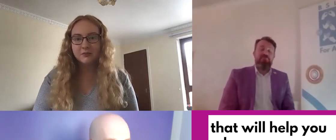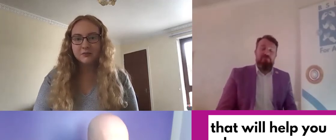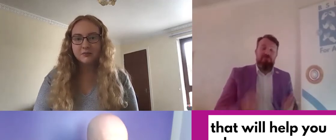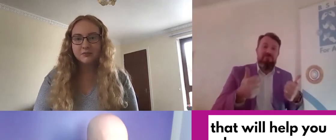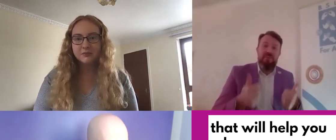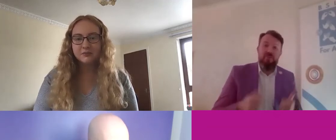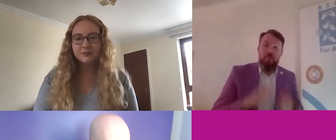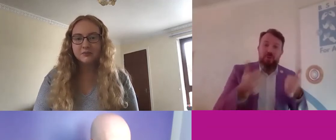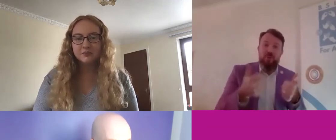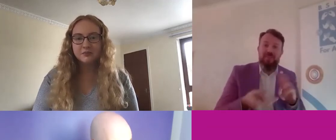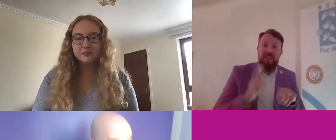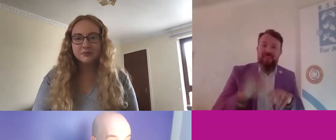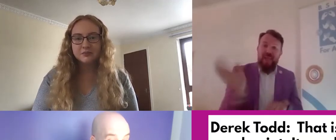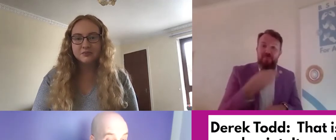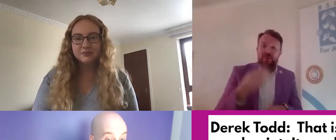use it.